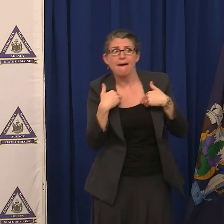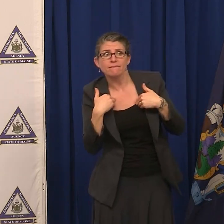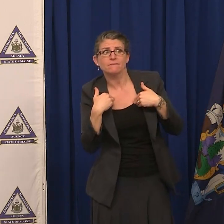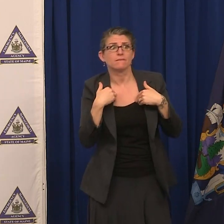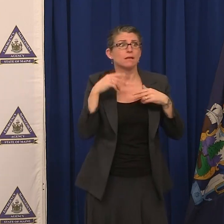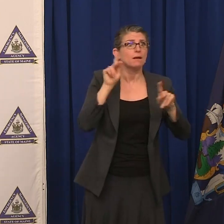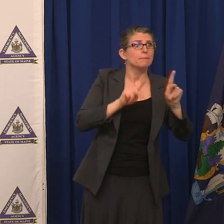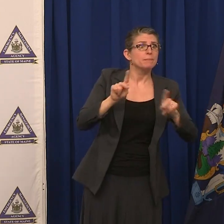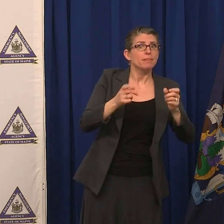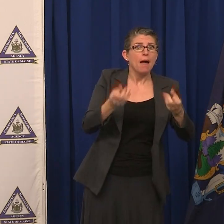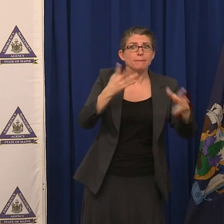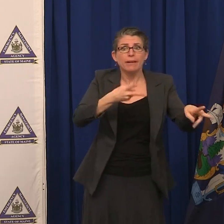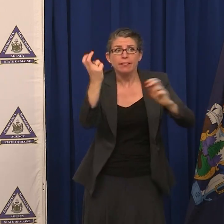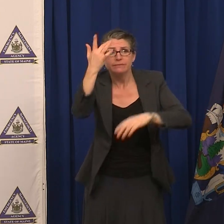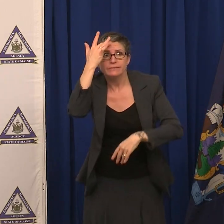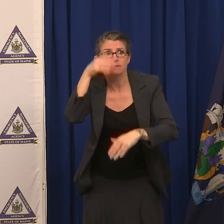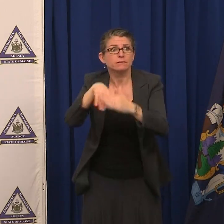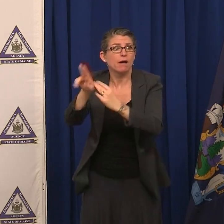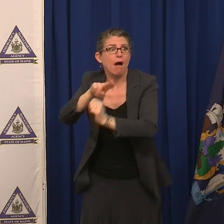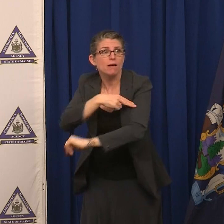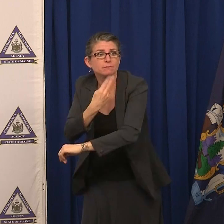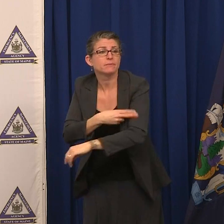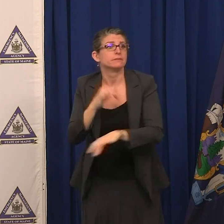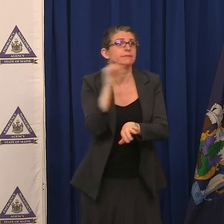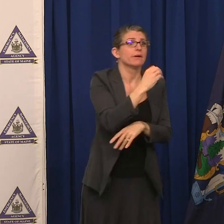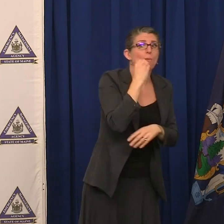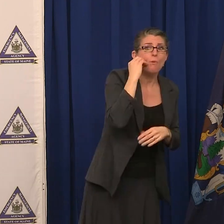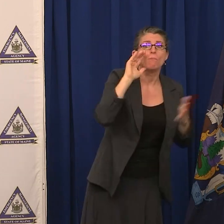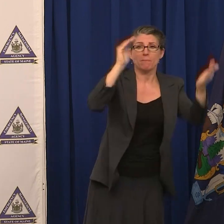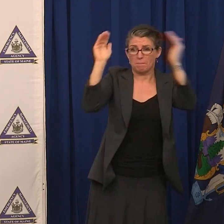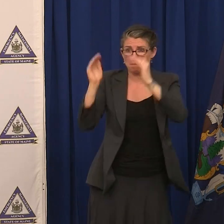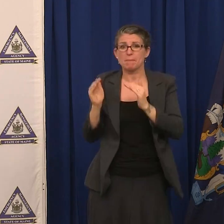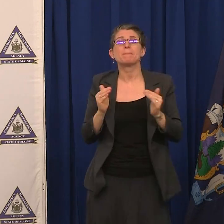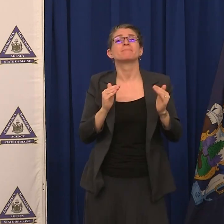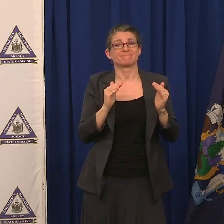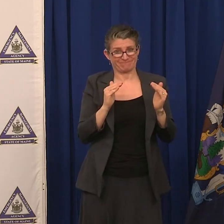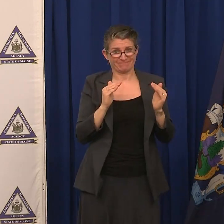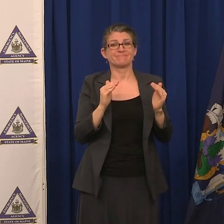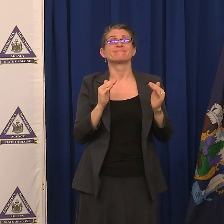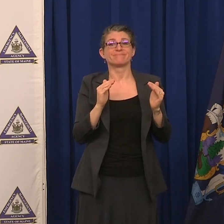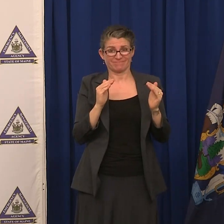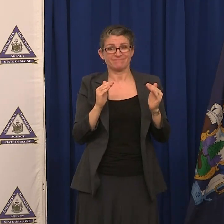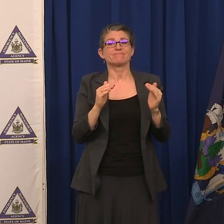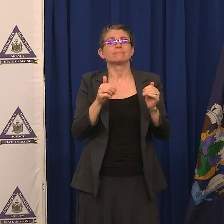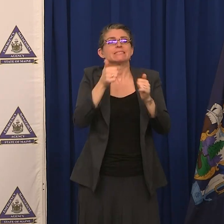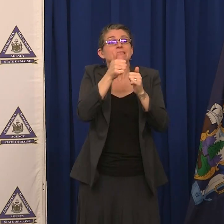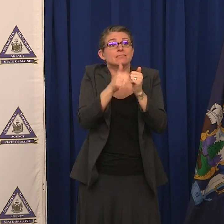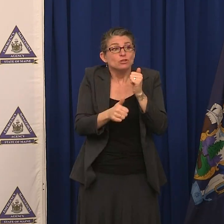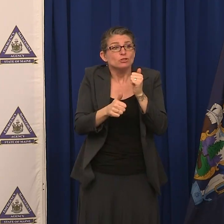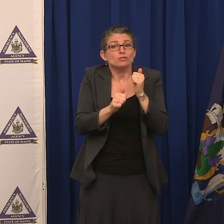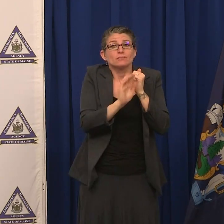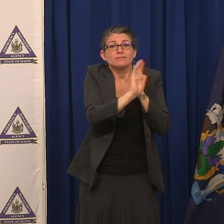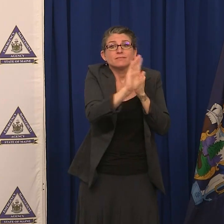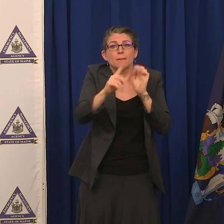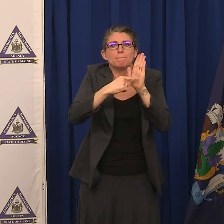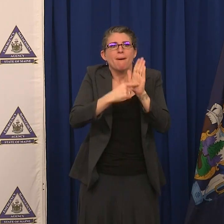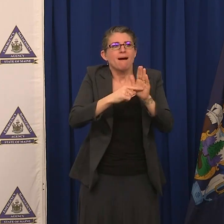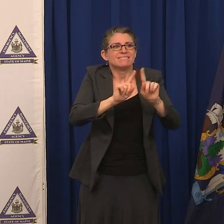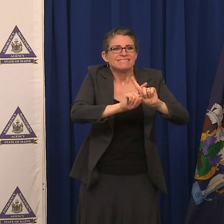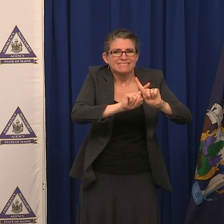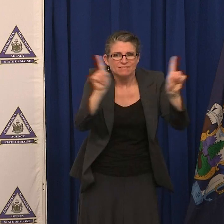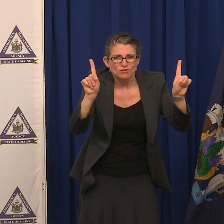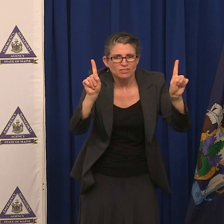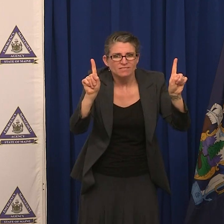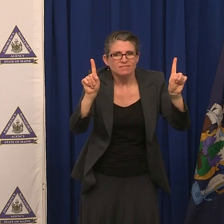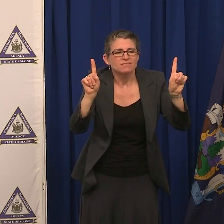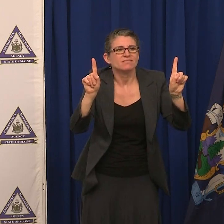with it. I'd urge everyone to take a look at it. But recognize that every model is only good as the assumptions that you put into it. And